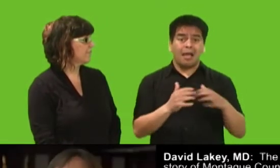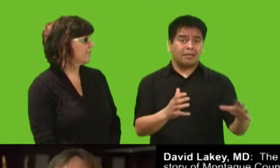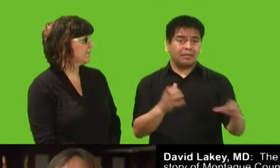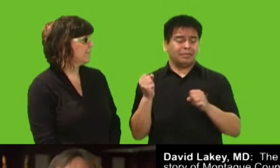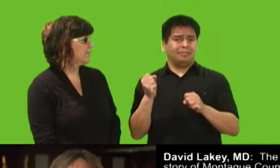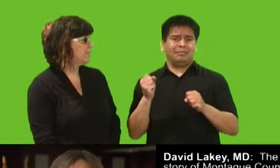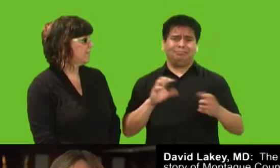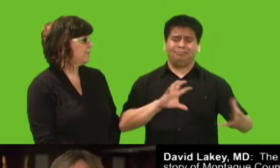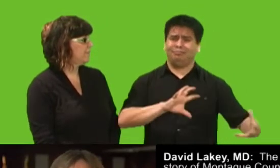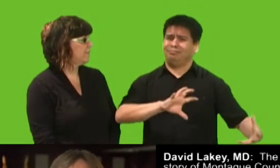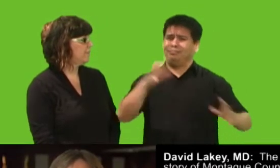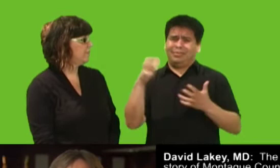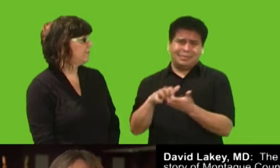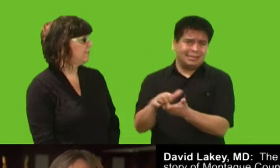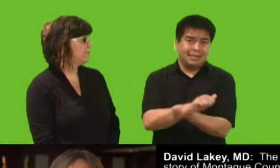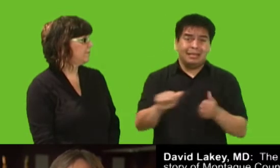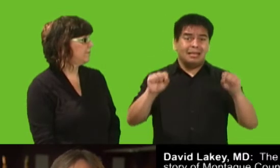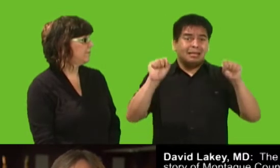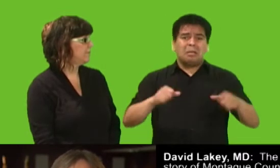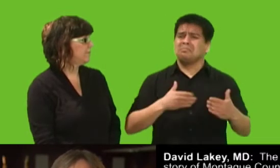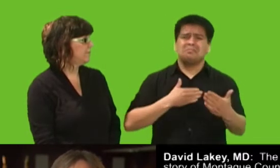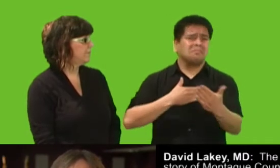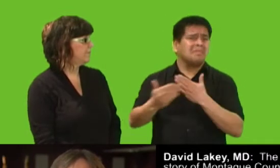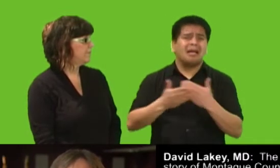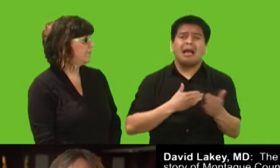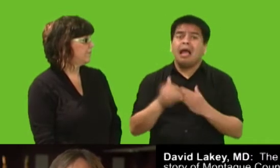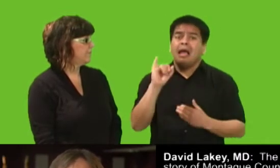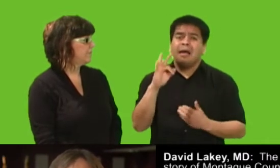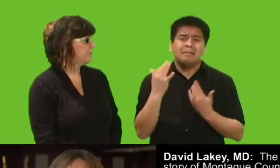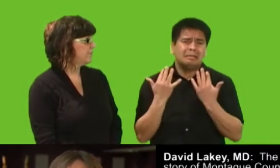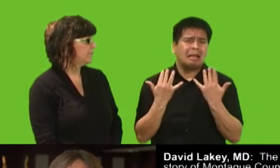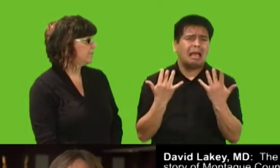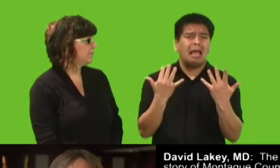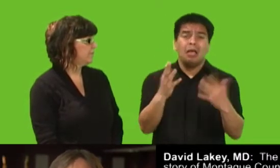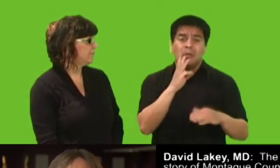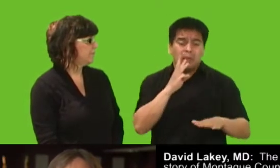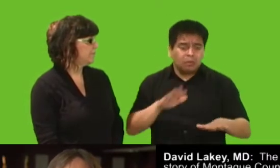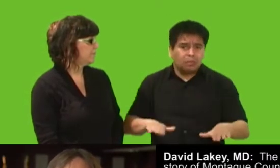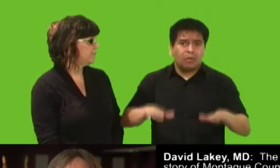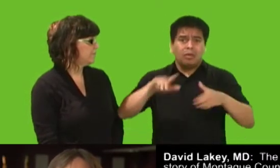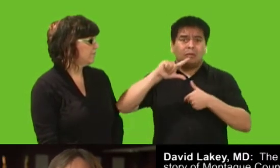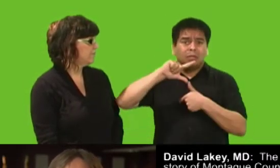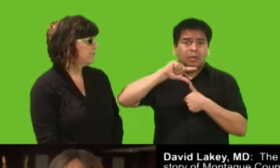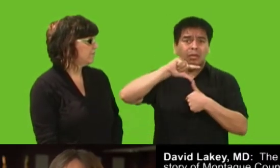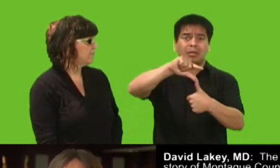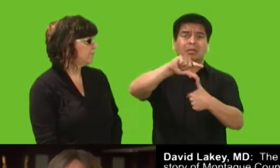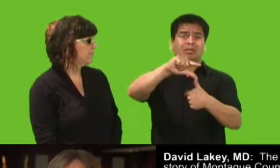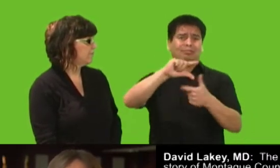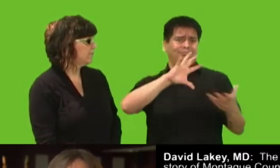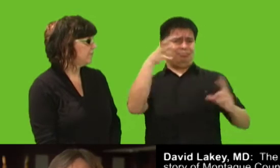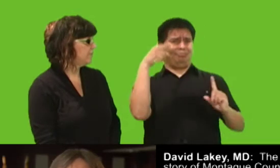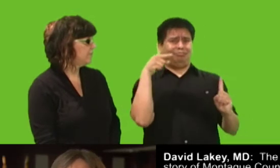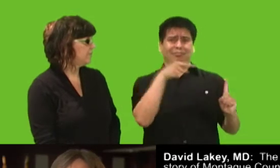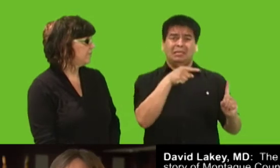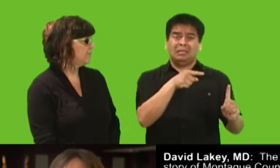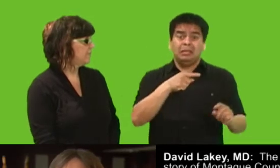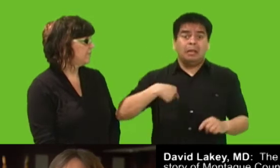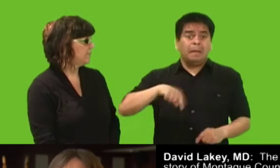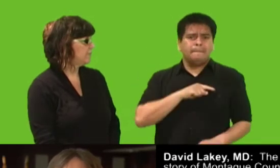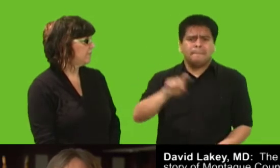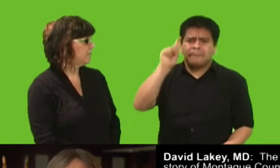The story of Montague County is a reminder of how a sudden disaster can destroy a community. Whether it's a wildfire,